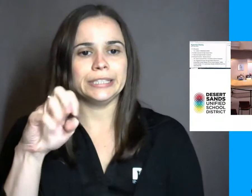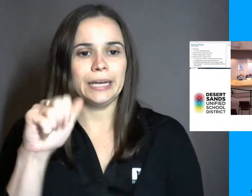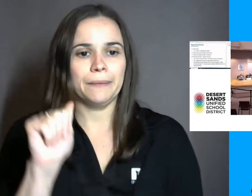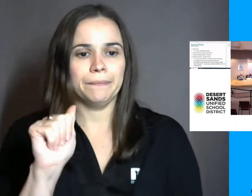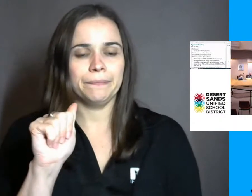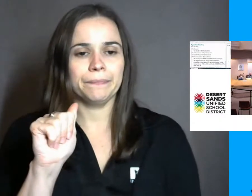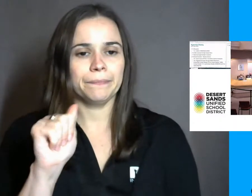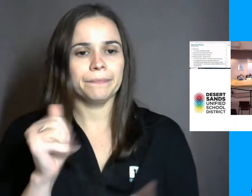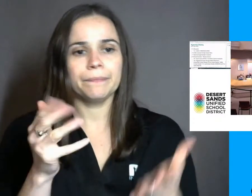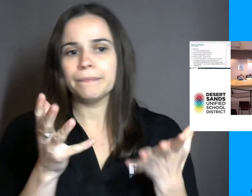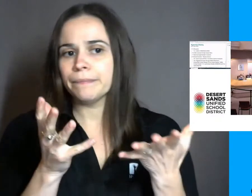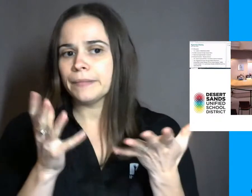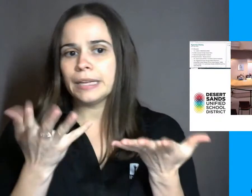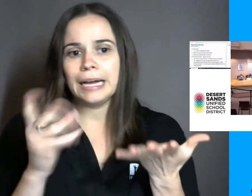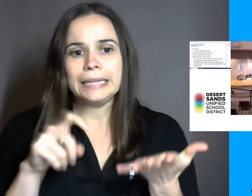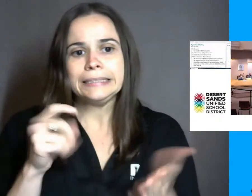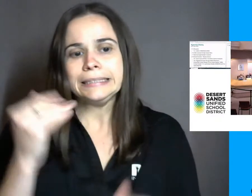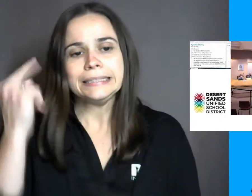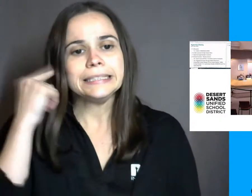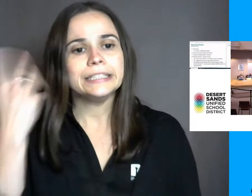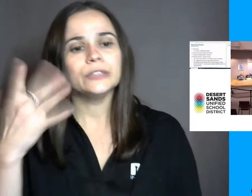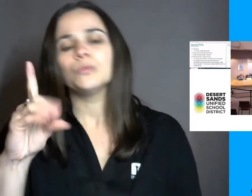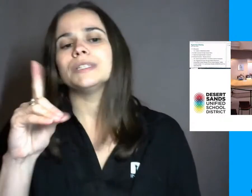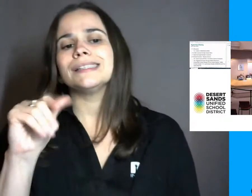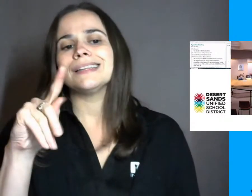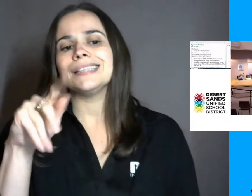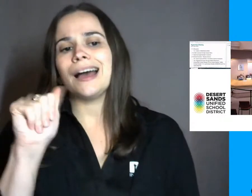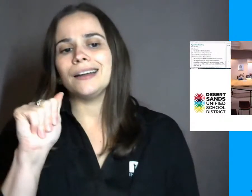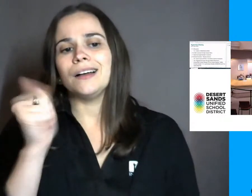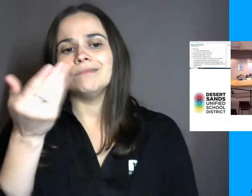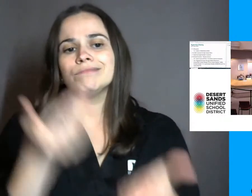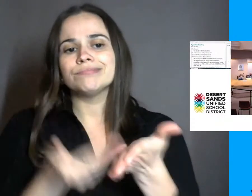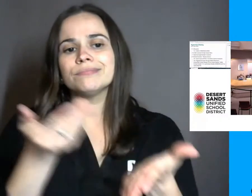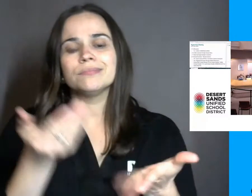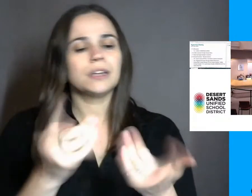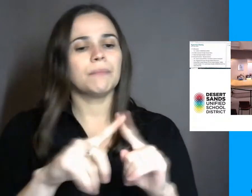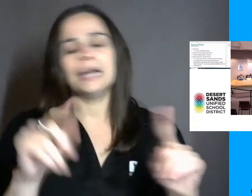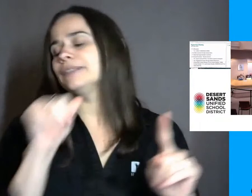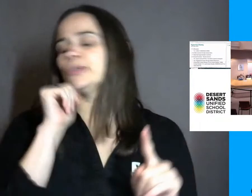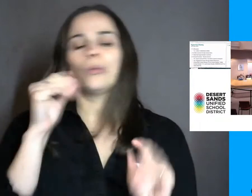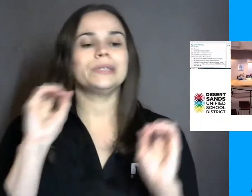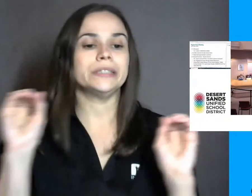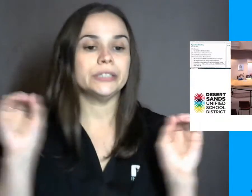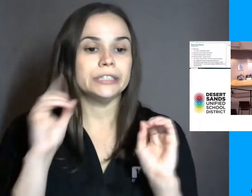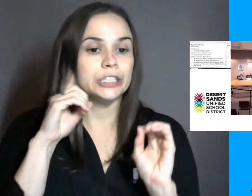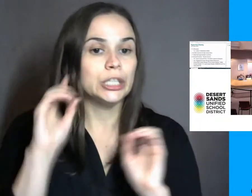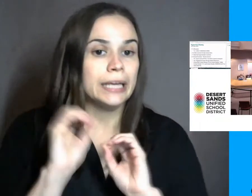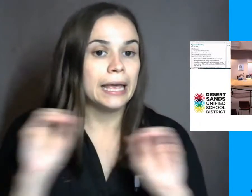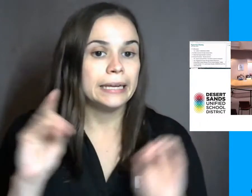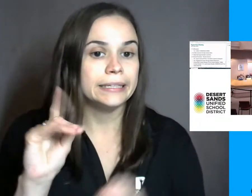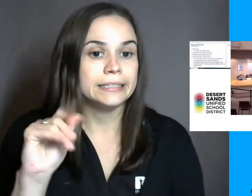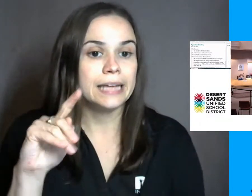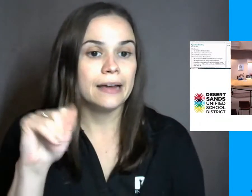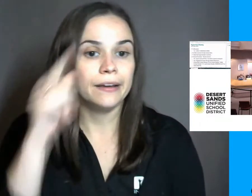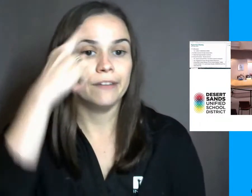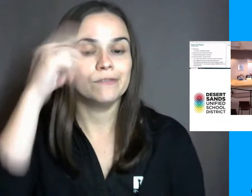hearing data will be the driving force for the 28th, so I'm very concerned about that.